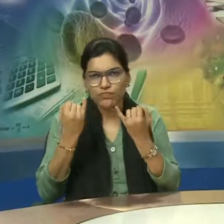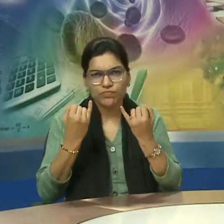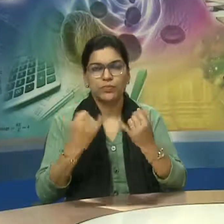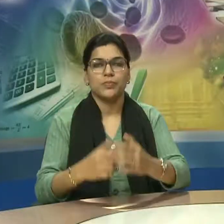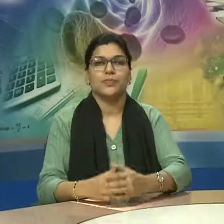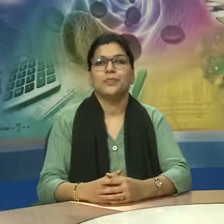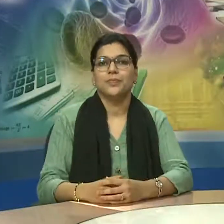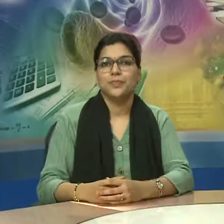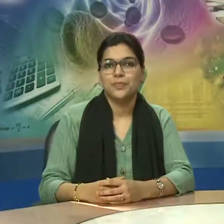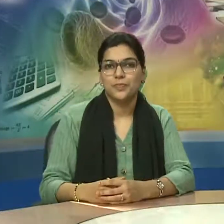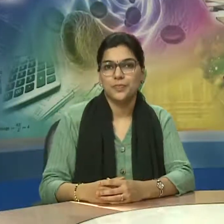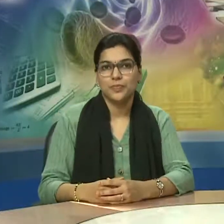Search,